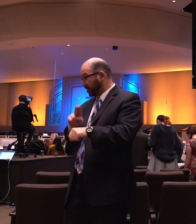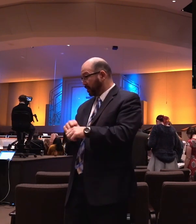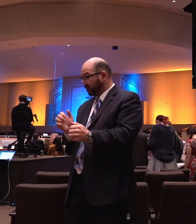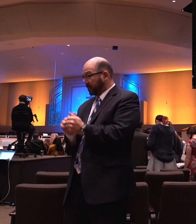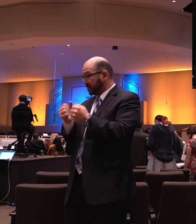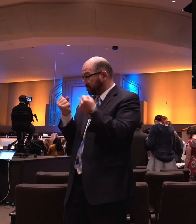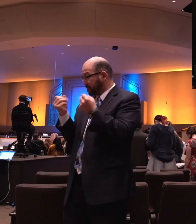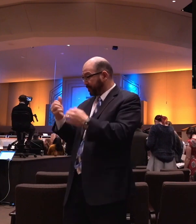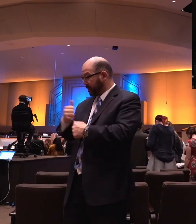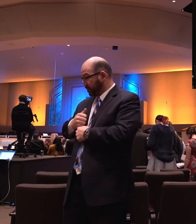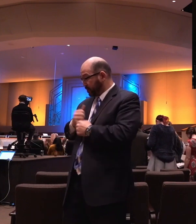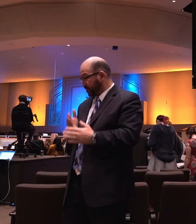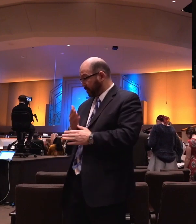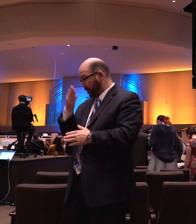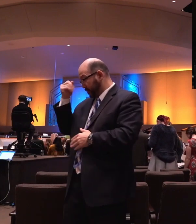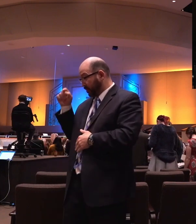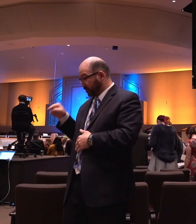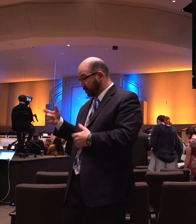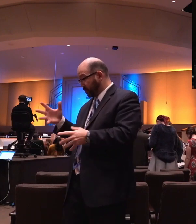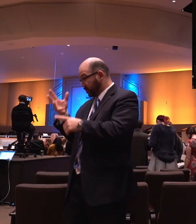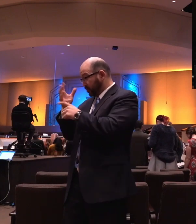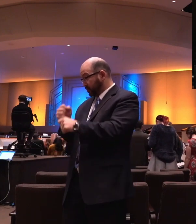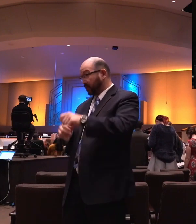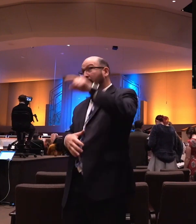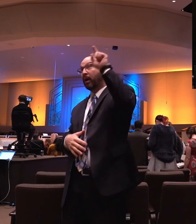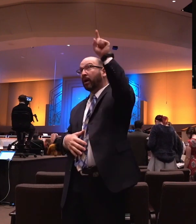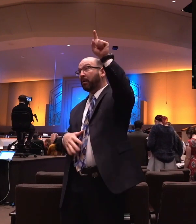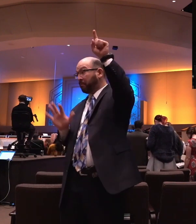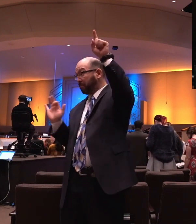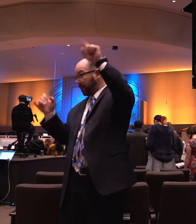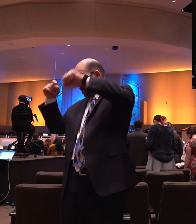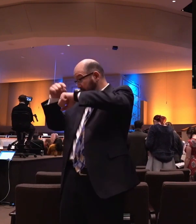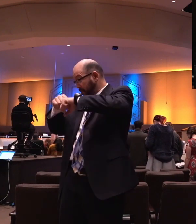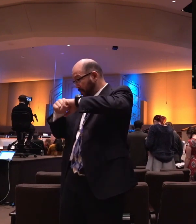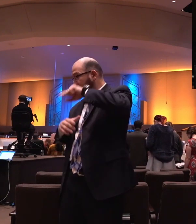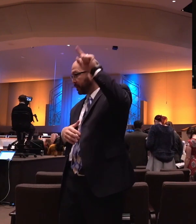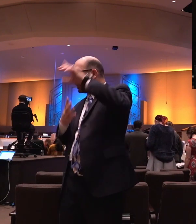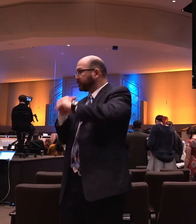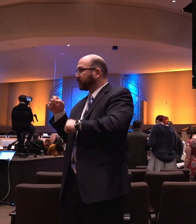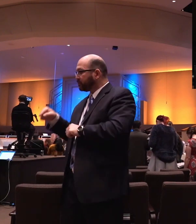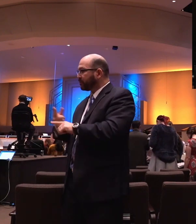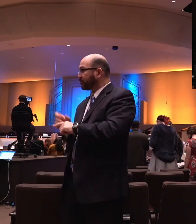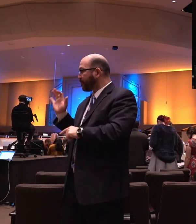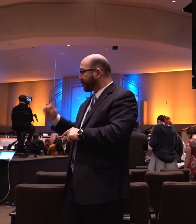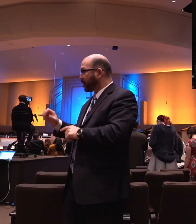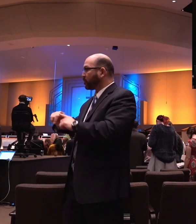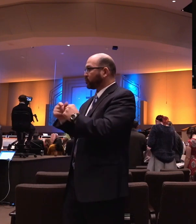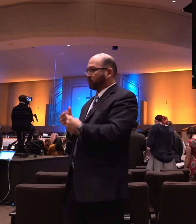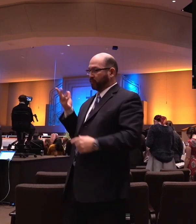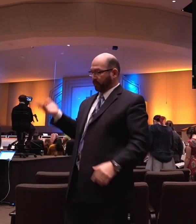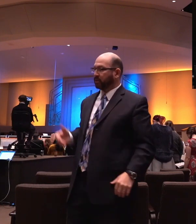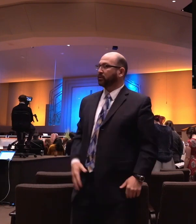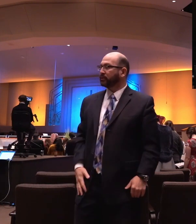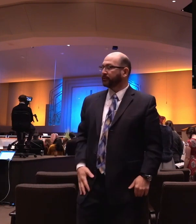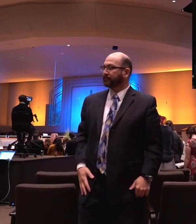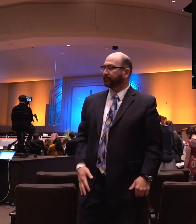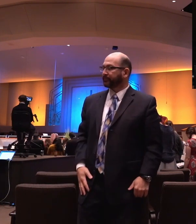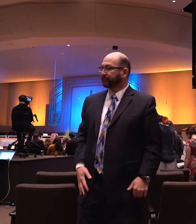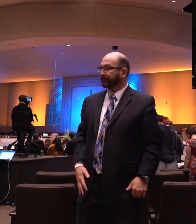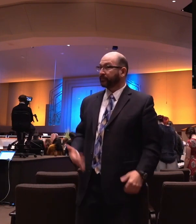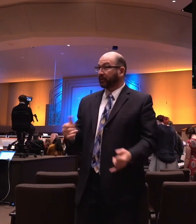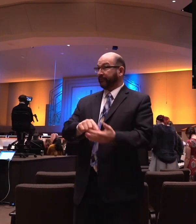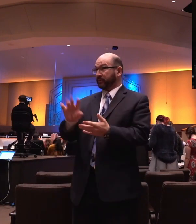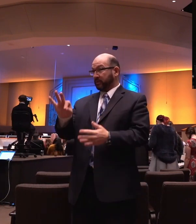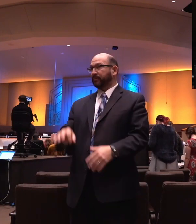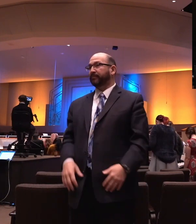horsemen, yet because thou didst rely on the Lord, he delivered them into thine hand. All right, now verse